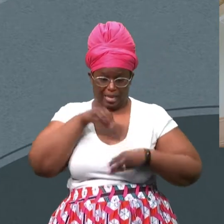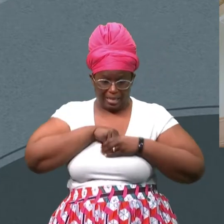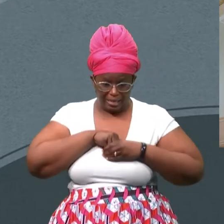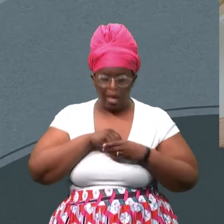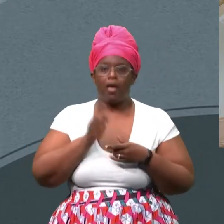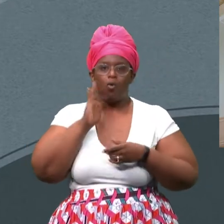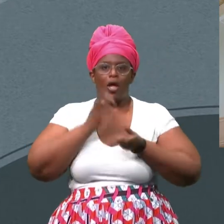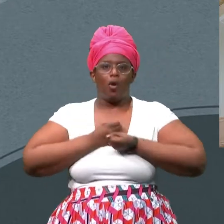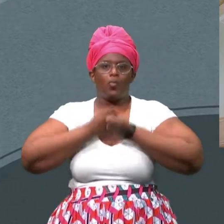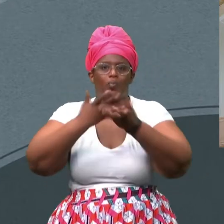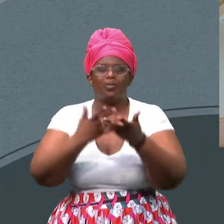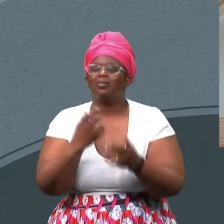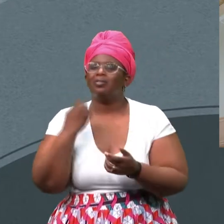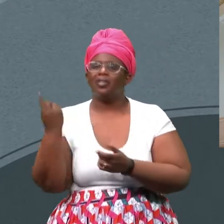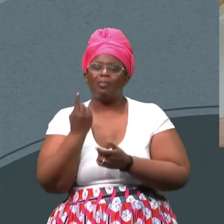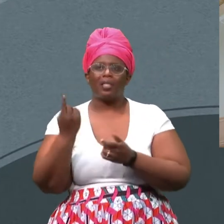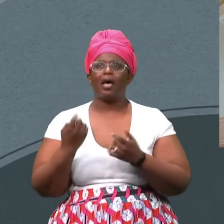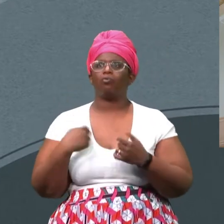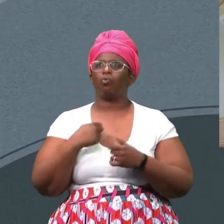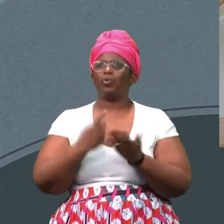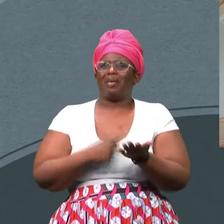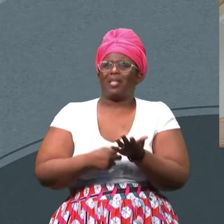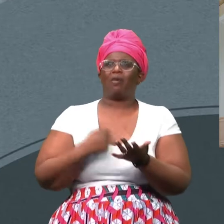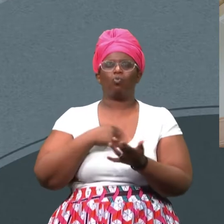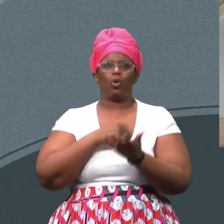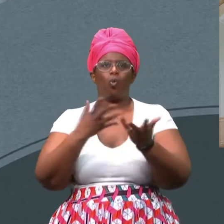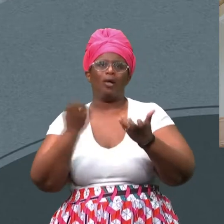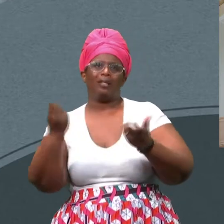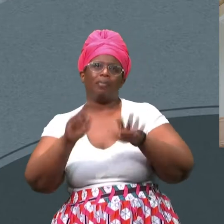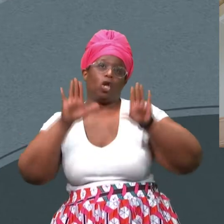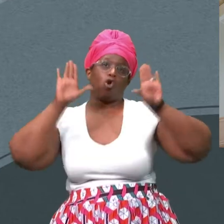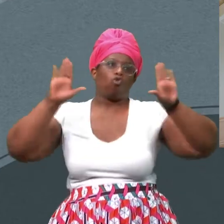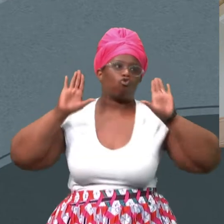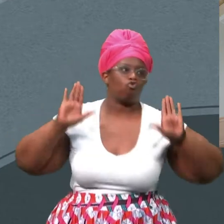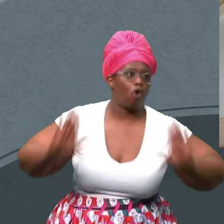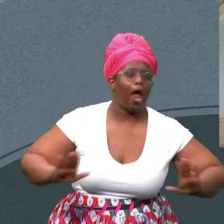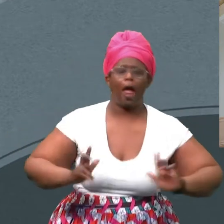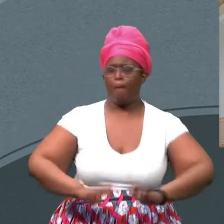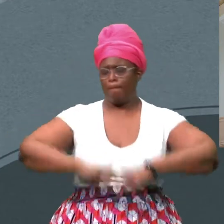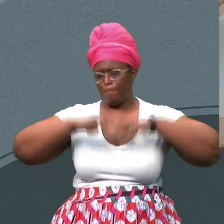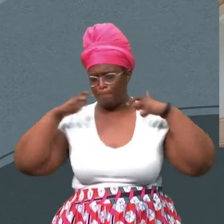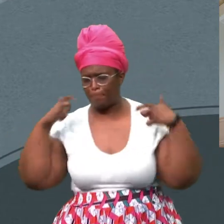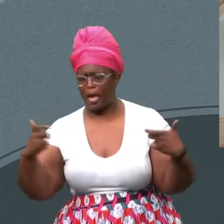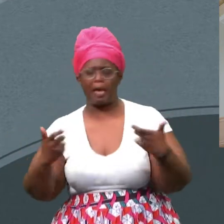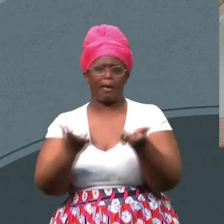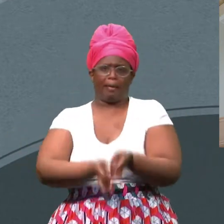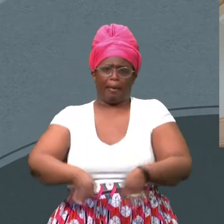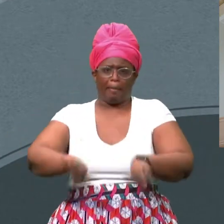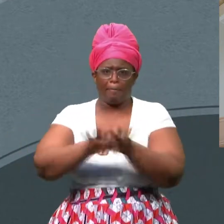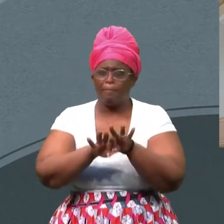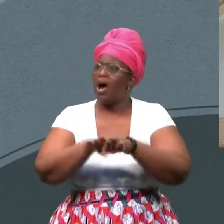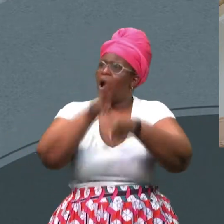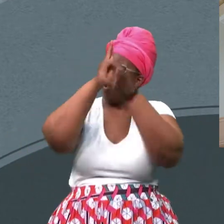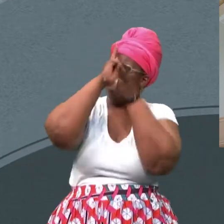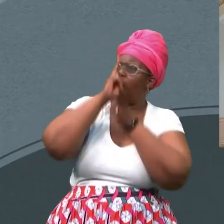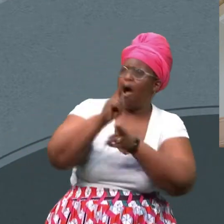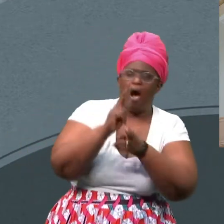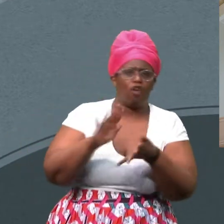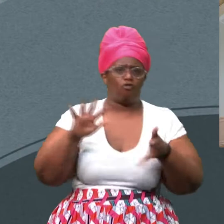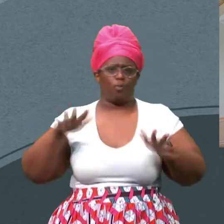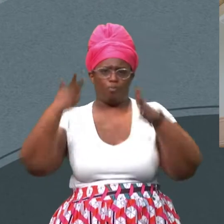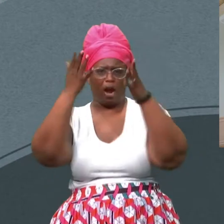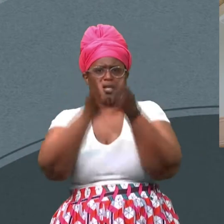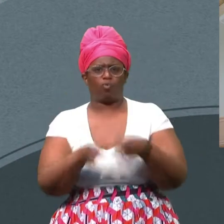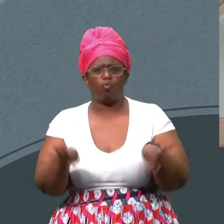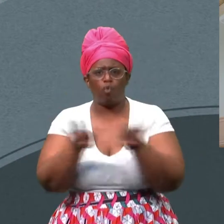oftentimes we want something grand and something large and something significant and something honoring and something praiseworthy